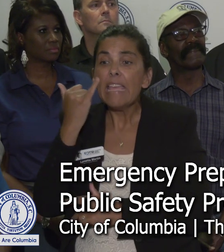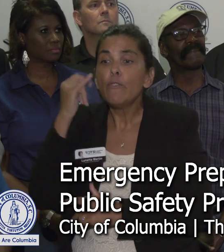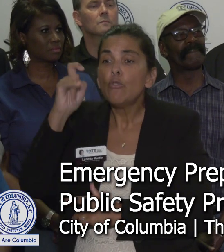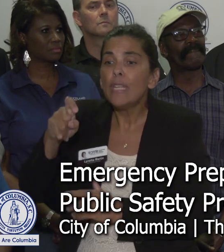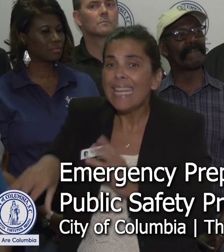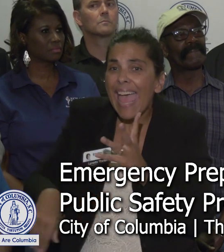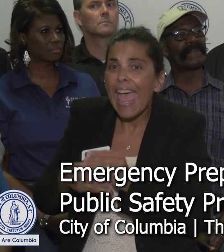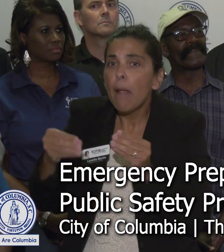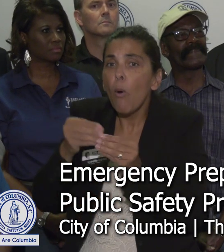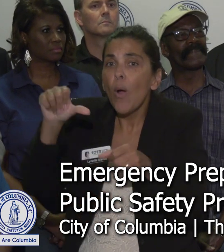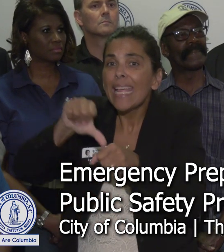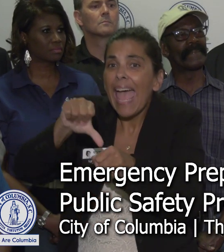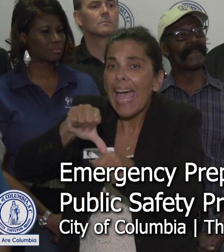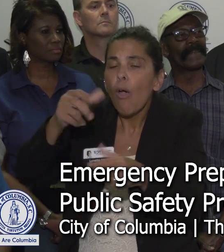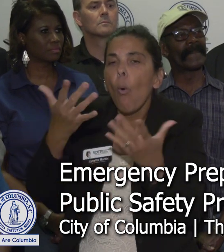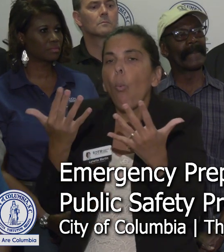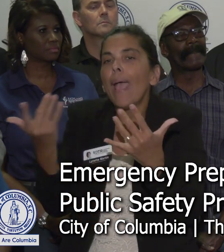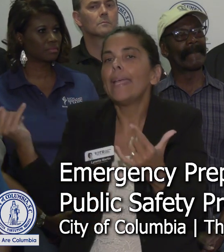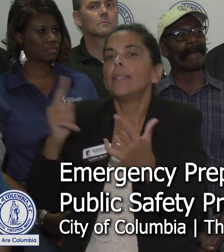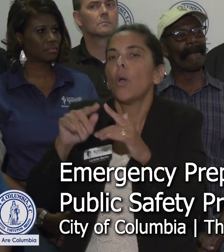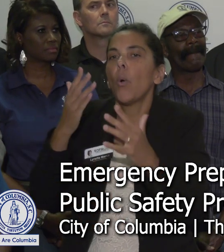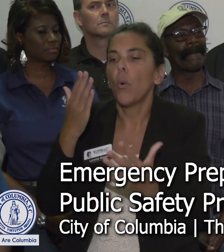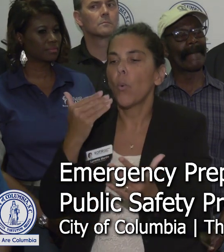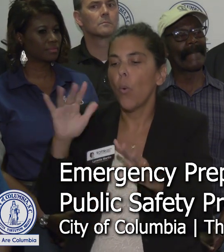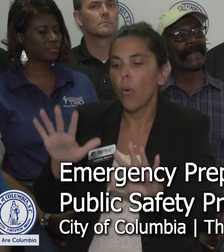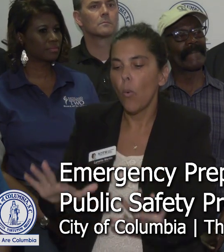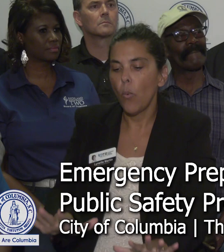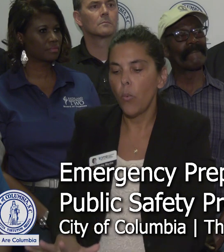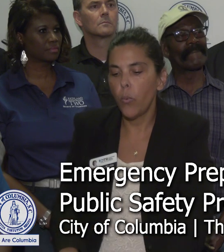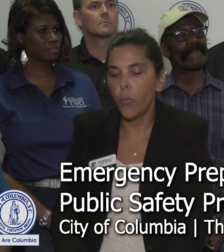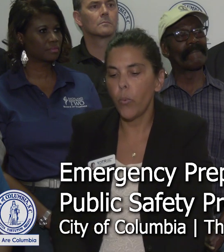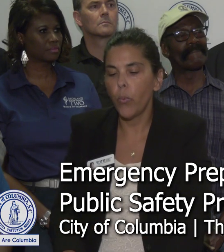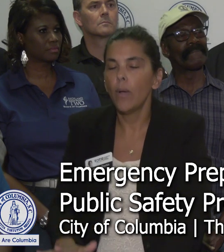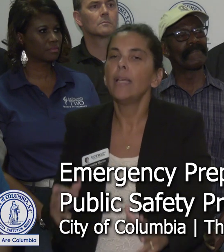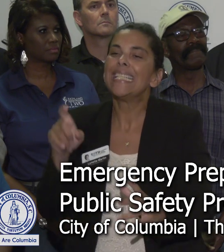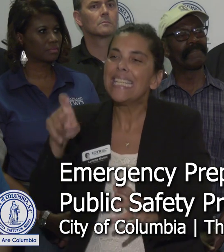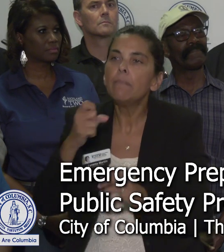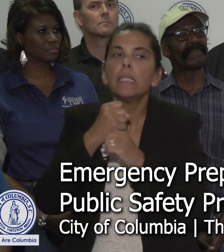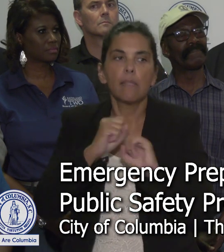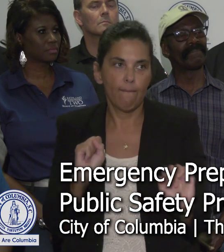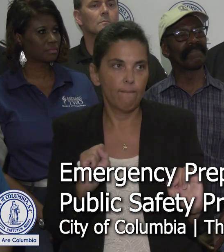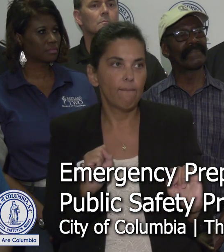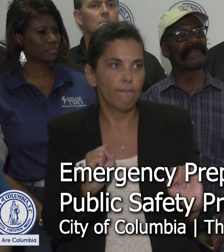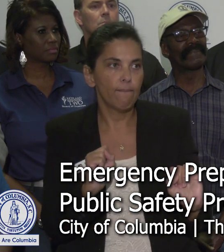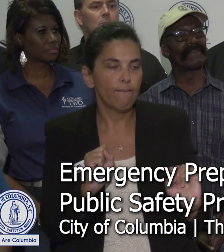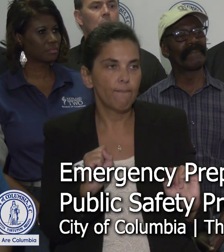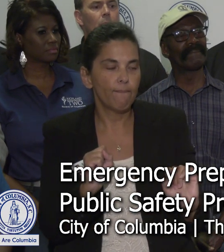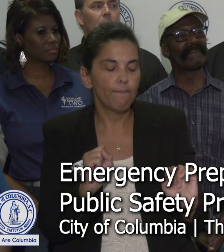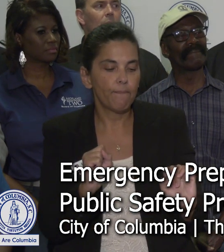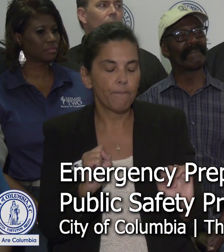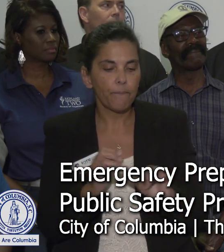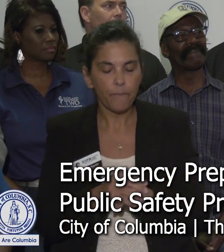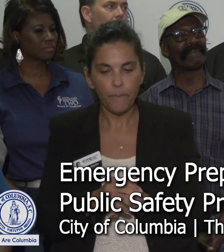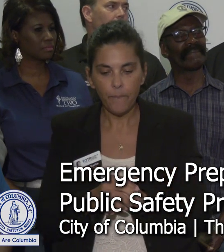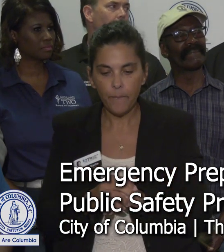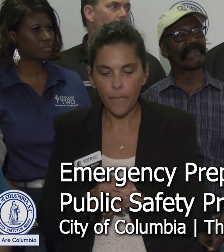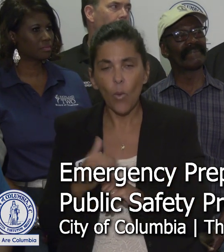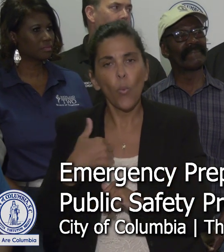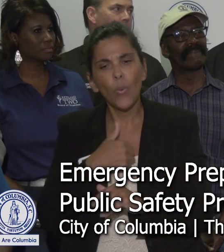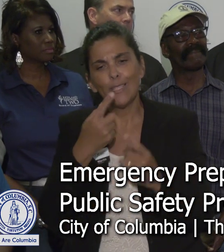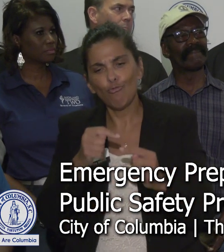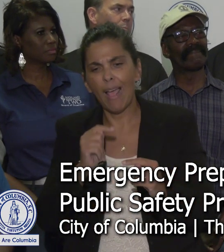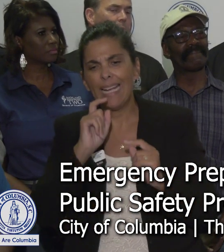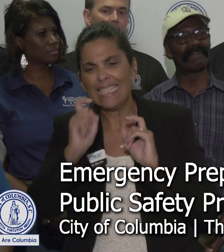down, you know, so just make sure you use those safety precautions. And what we're trying to do is pump out safety